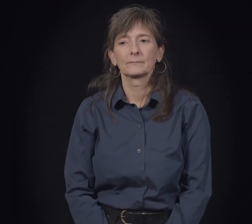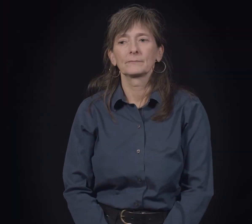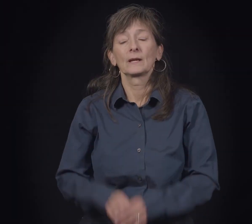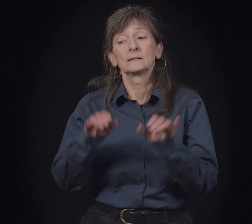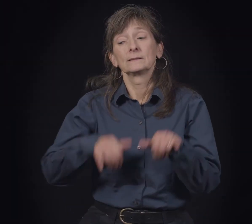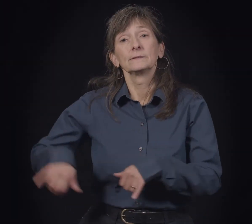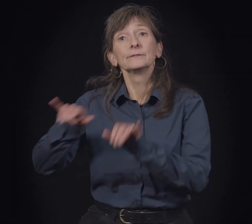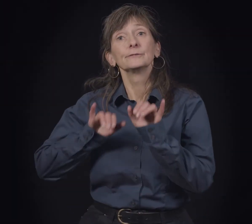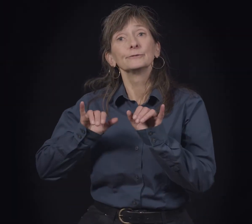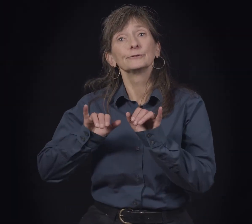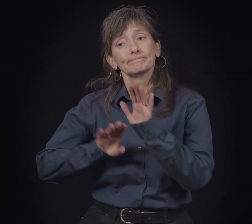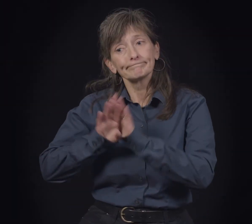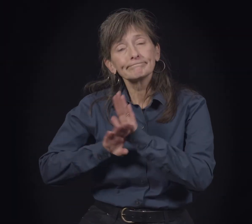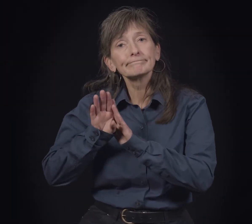Developing and reviewing standards.